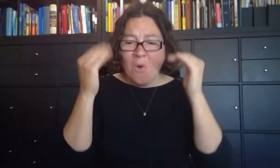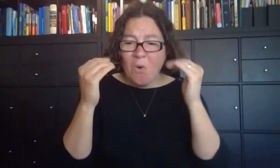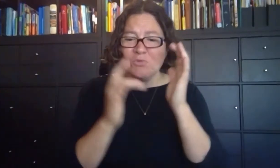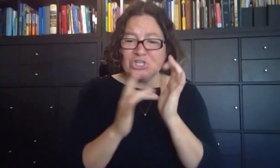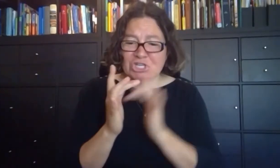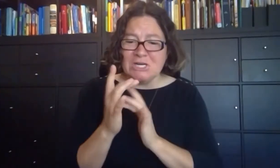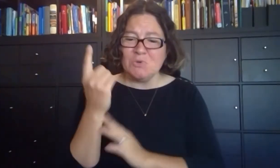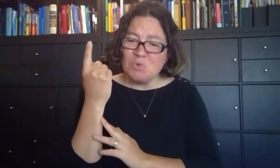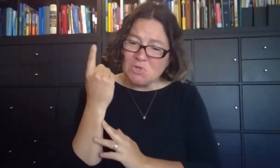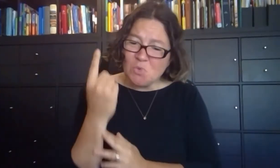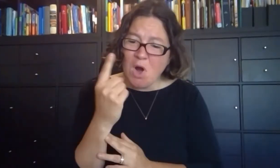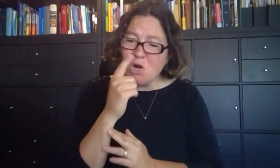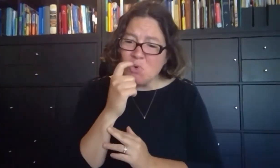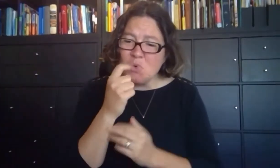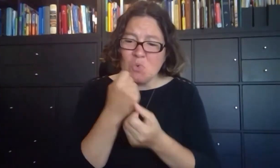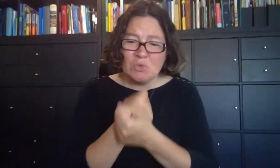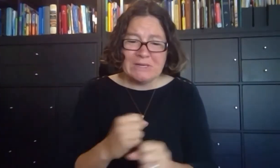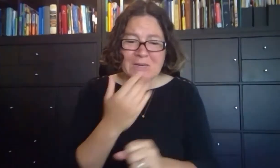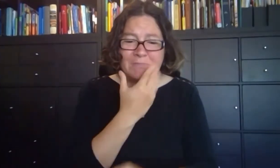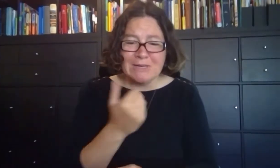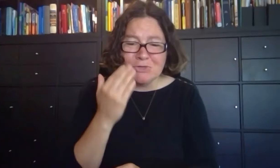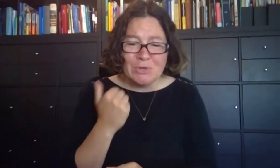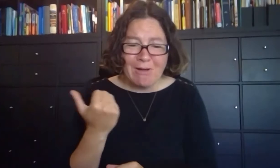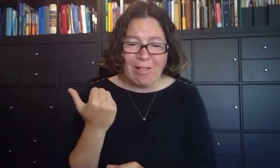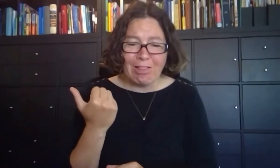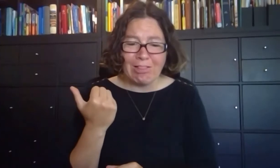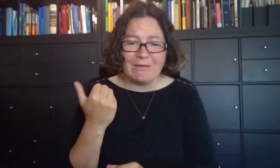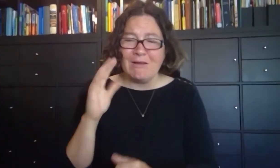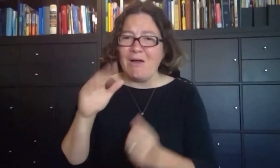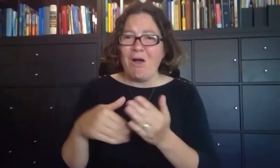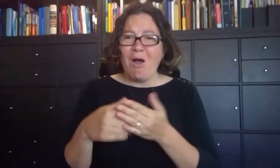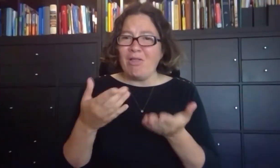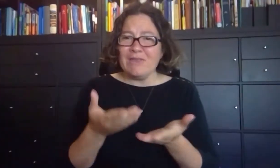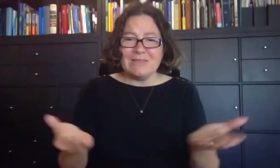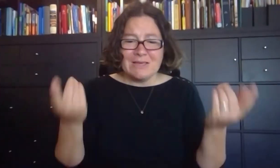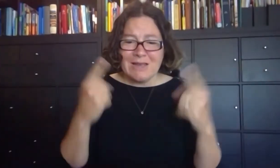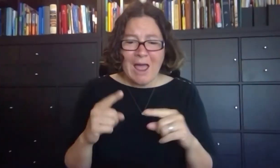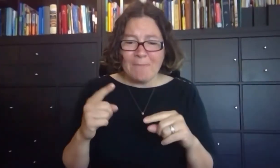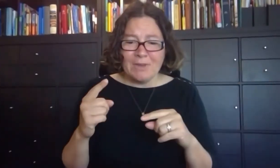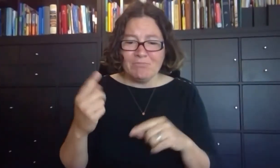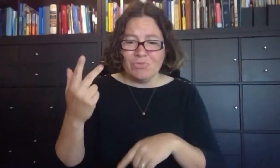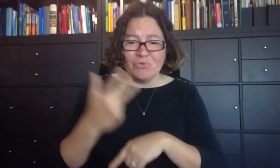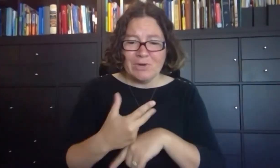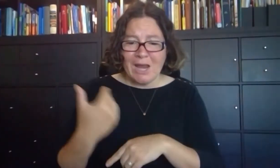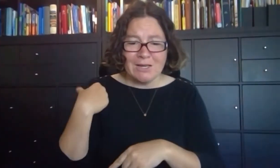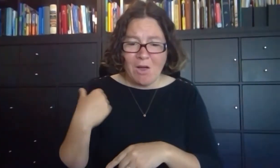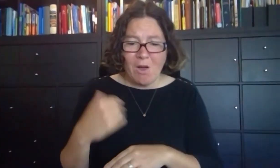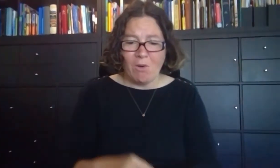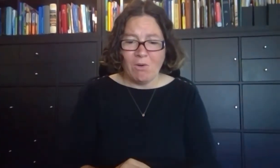We had hoped Jesus was the one who would redeem Israel, all these things happened